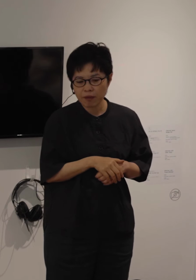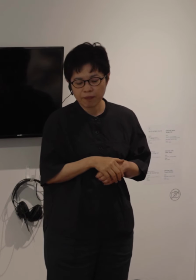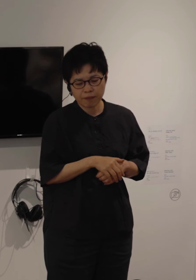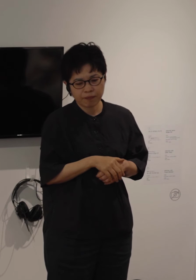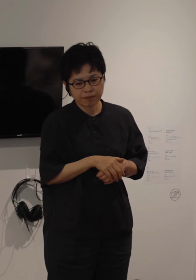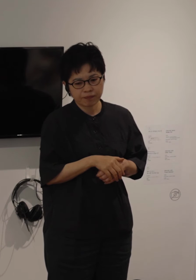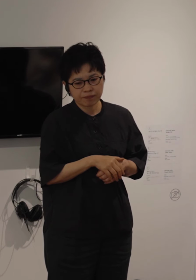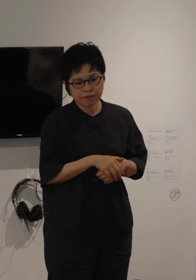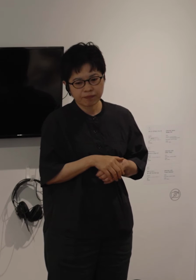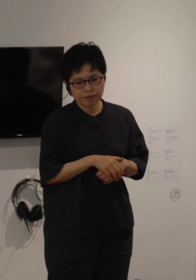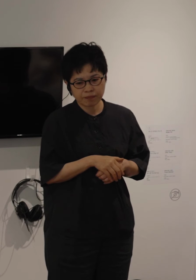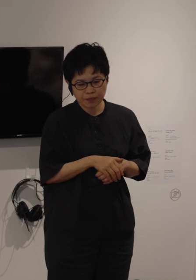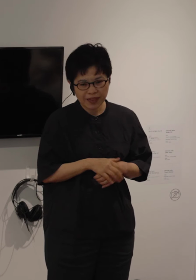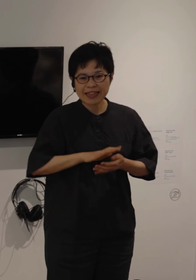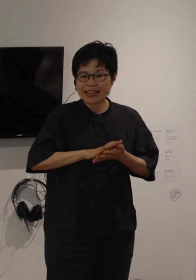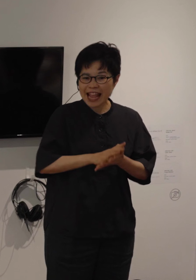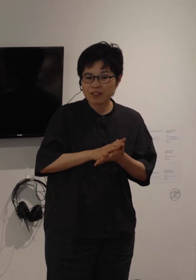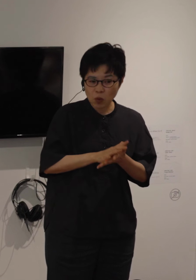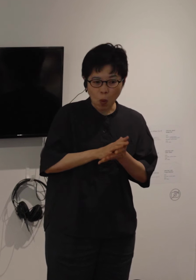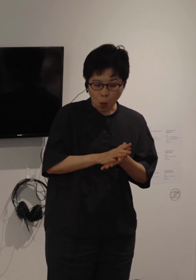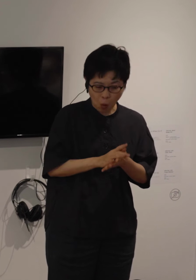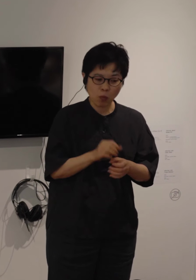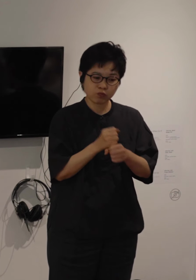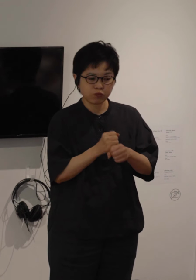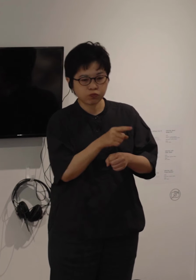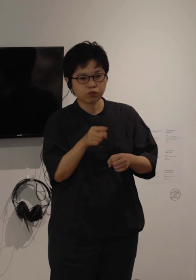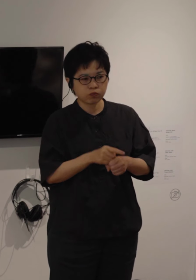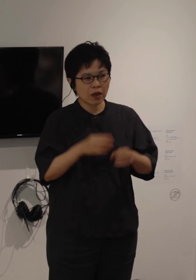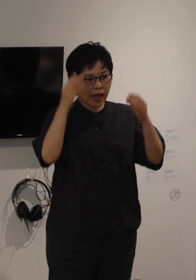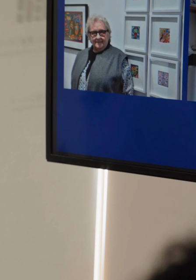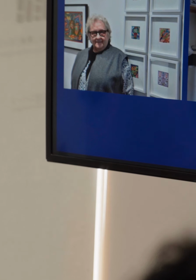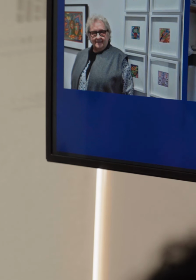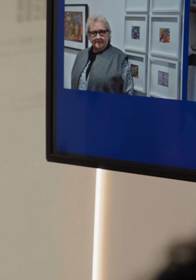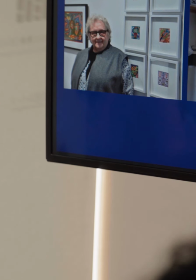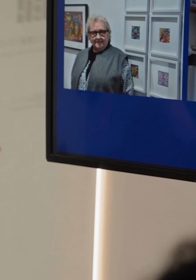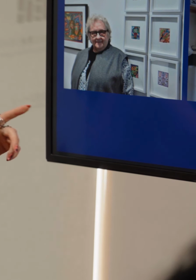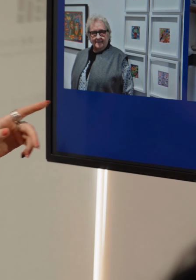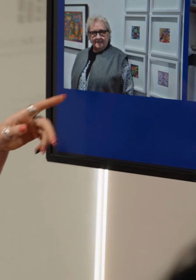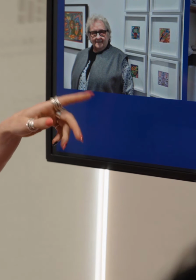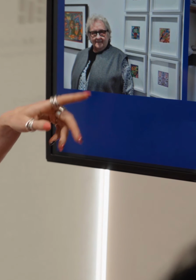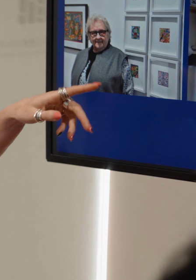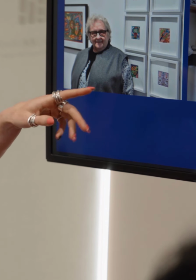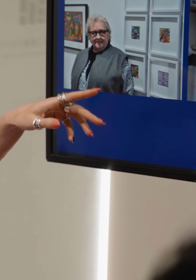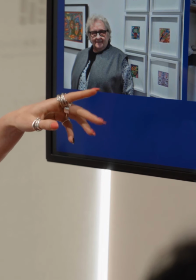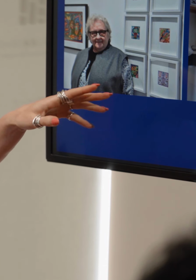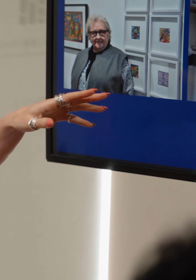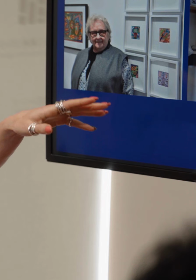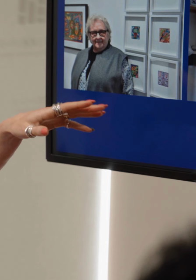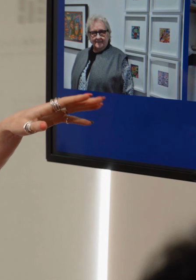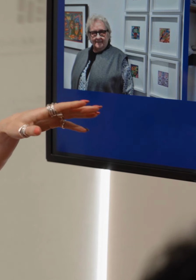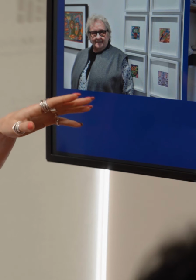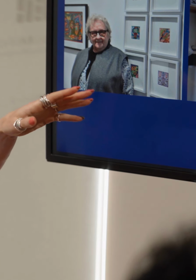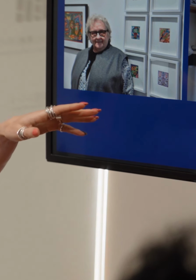and that's why you see these kind of hair-like waves in the drawings that she does. And there's actually an interview on one of these screens where